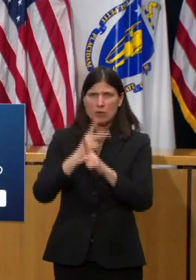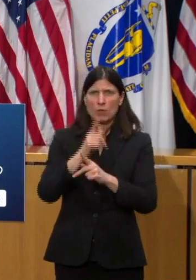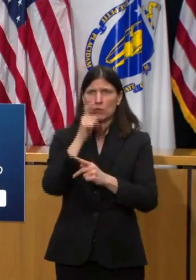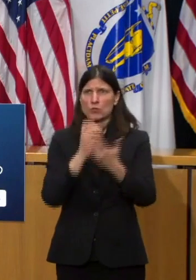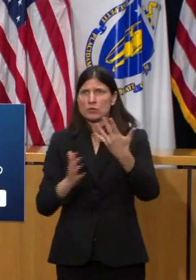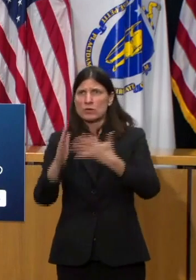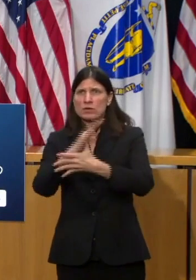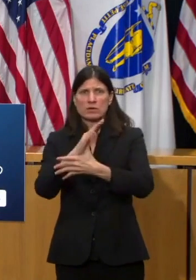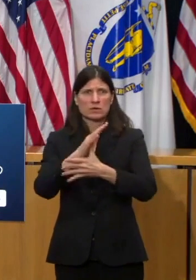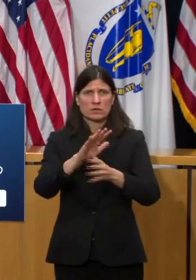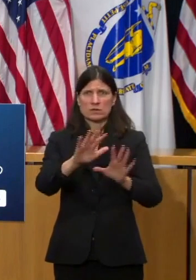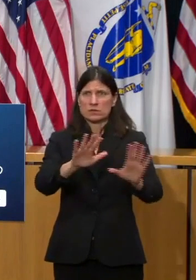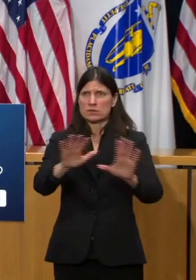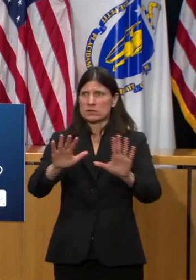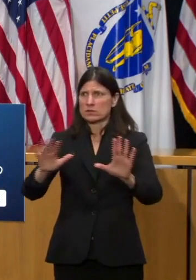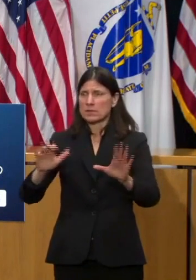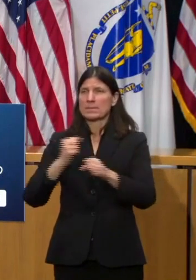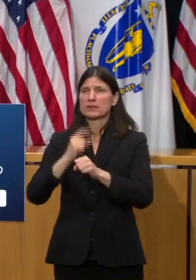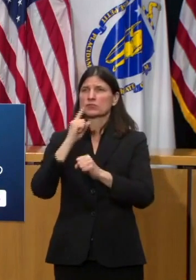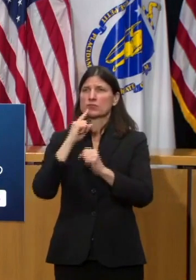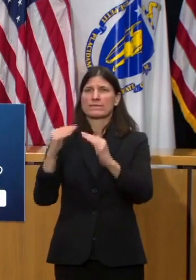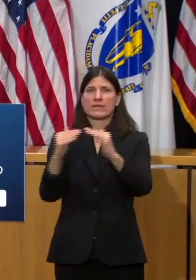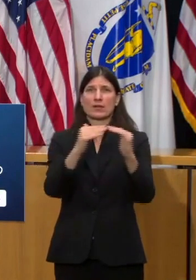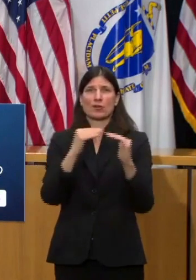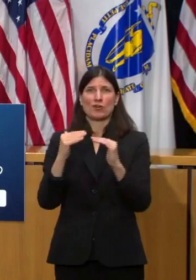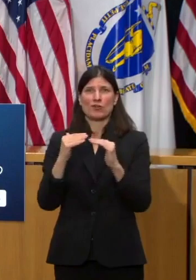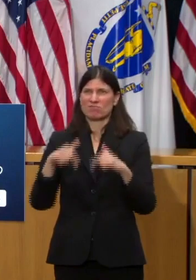sites that made a decision to go